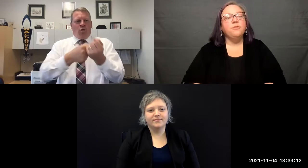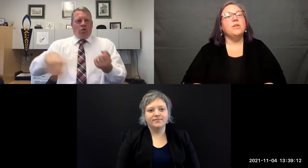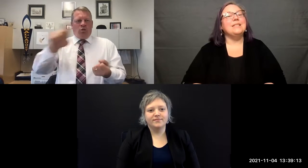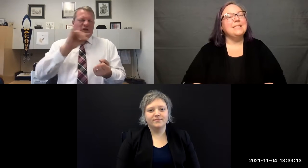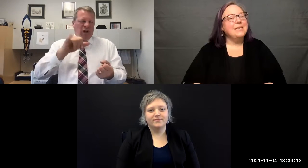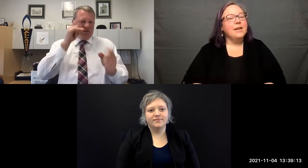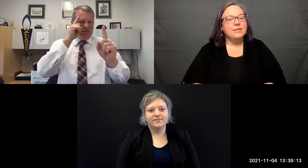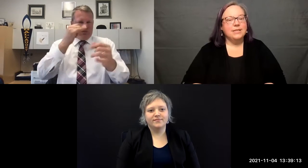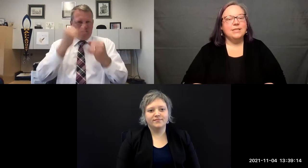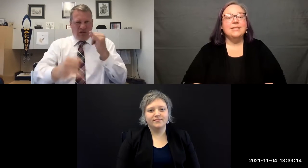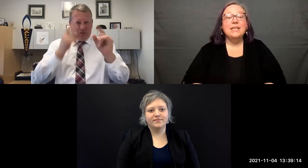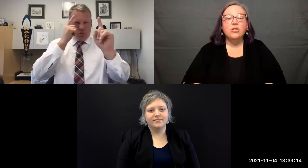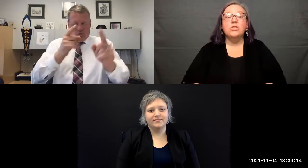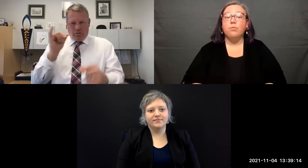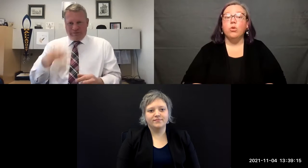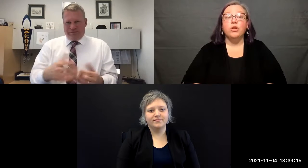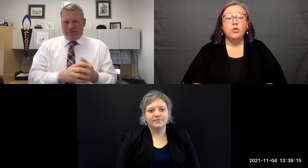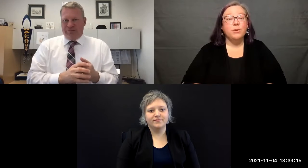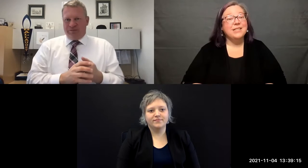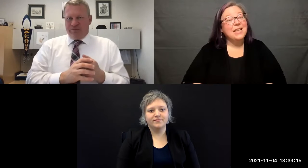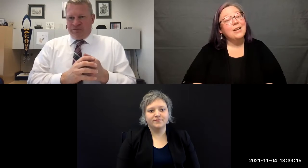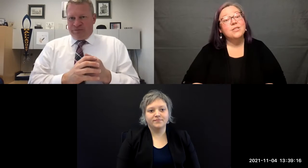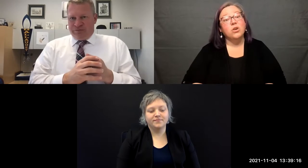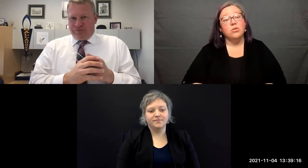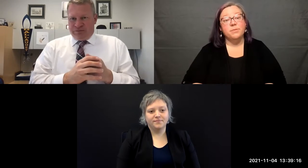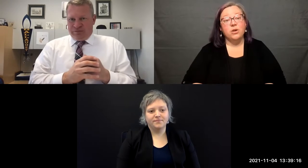like CEASD is here to support you because that is our ultimate goal.